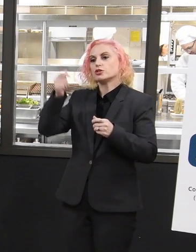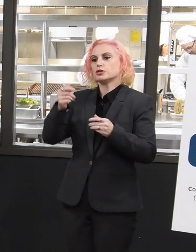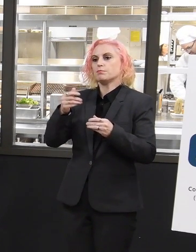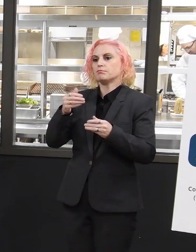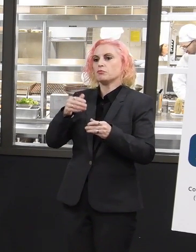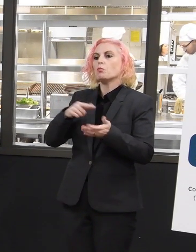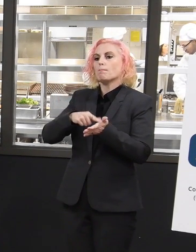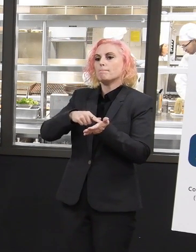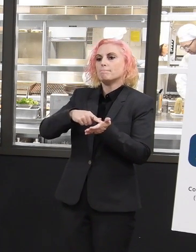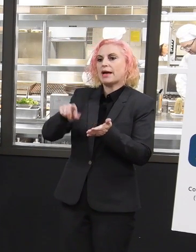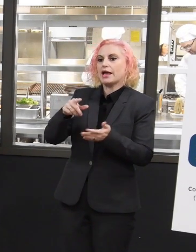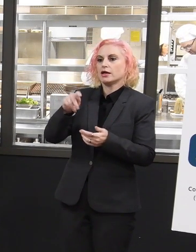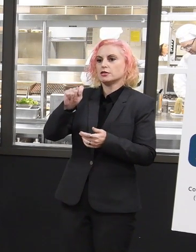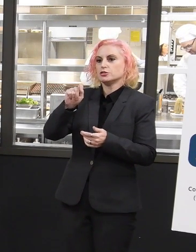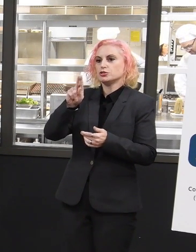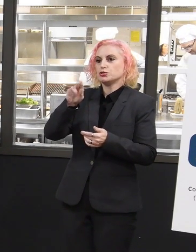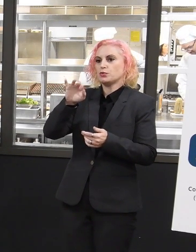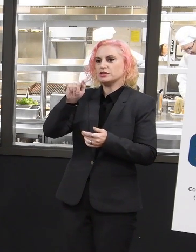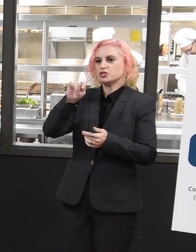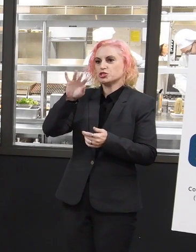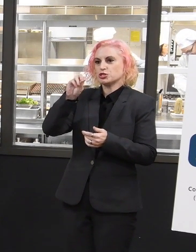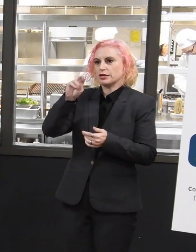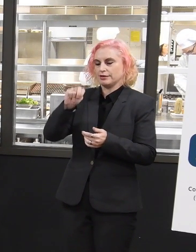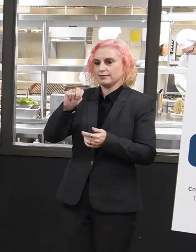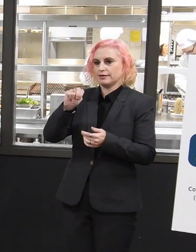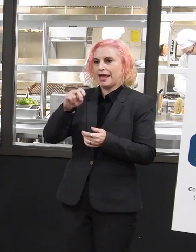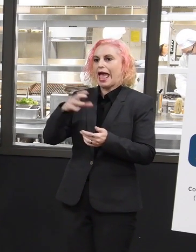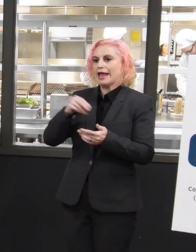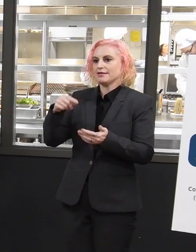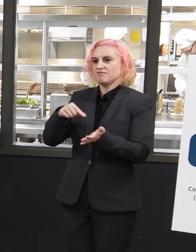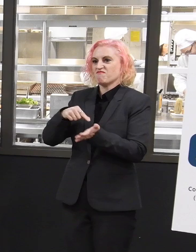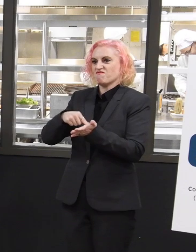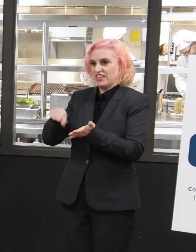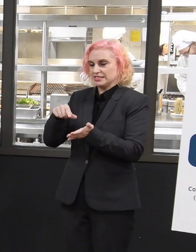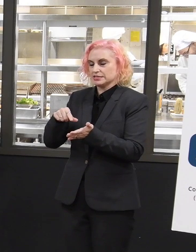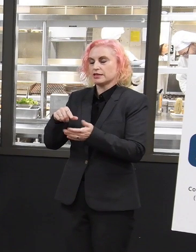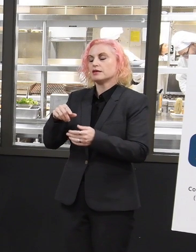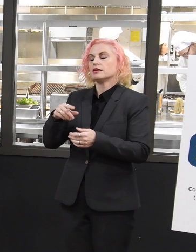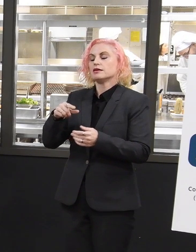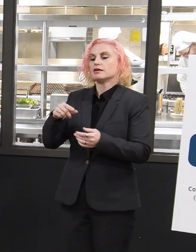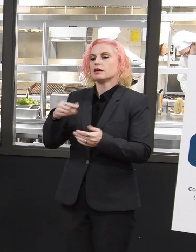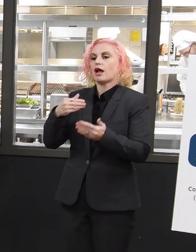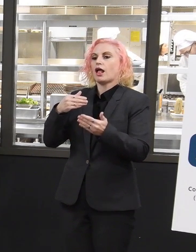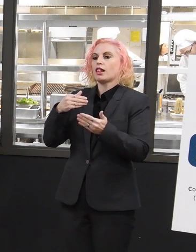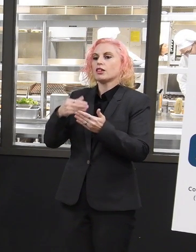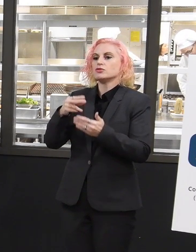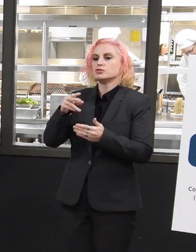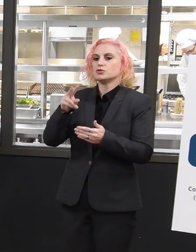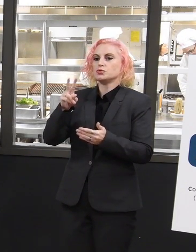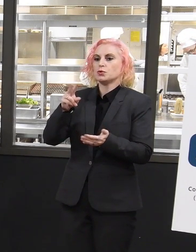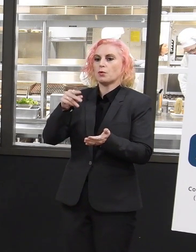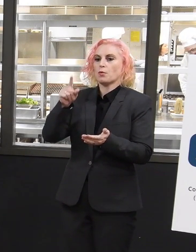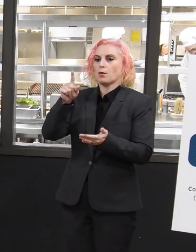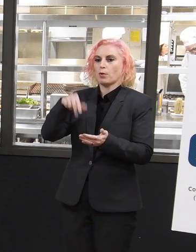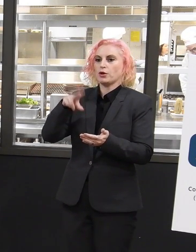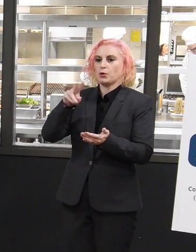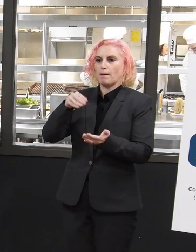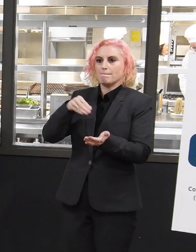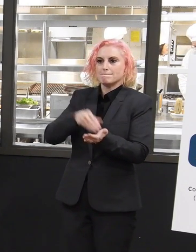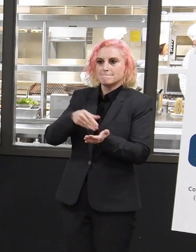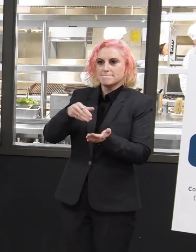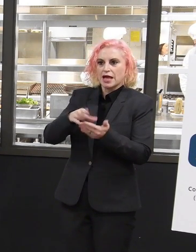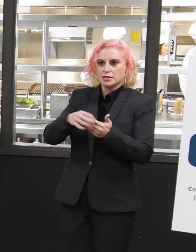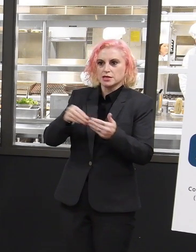and fees for those credits, nearly $1.2 million in funding is focused on essential and emergency